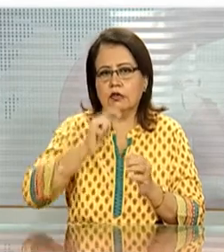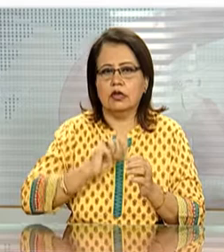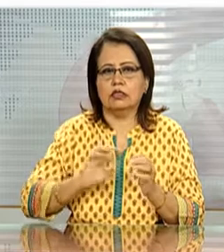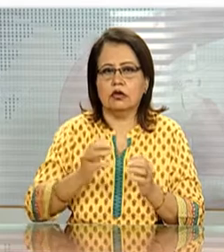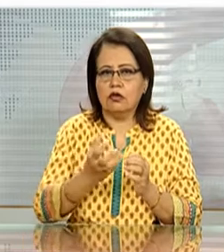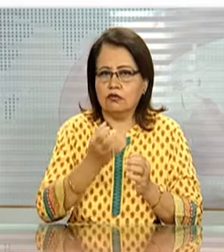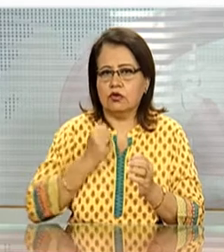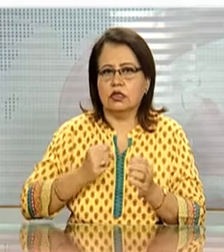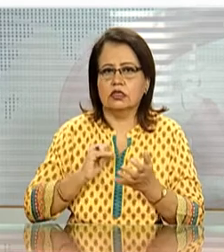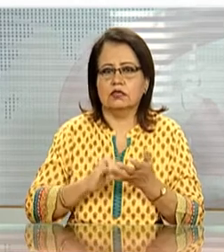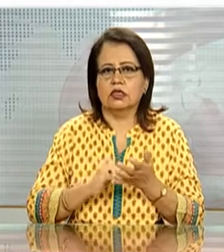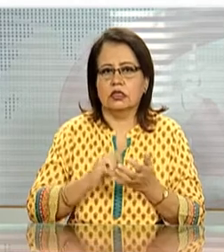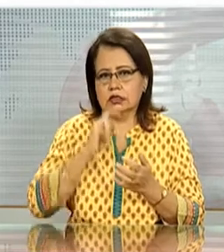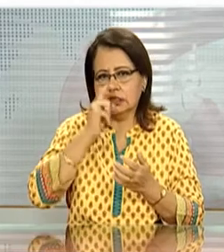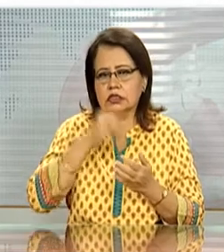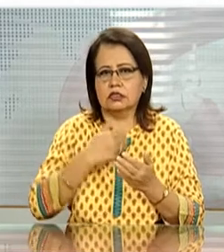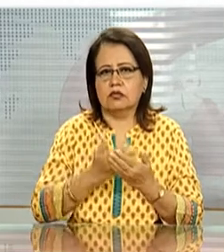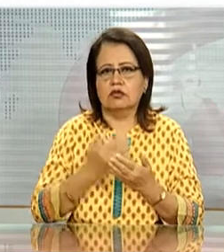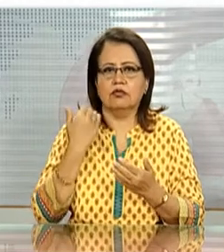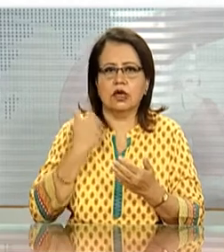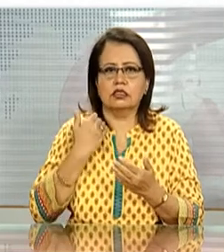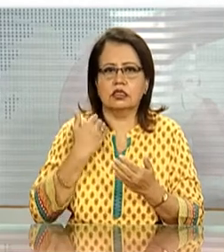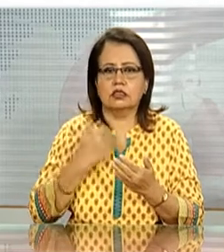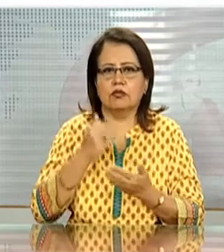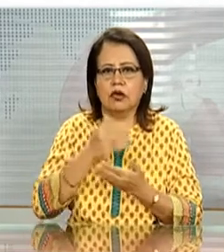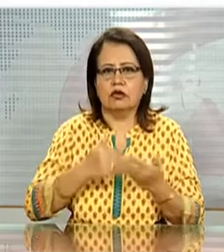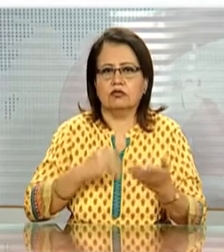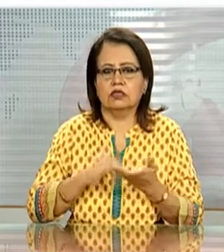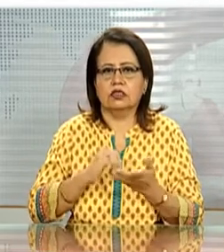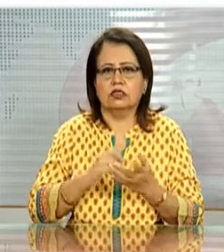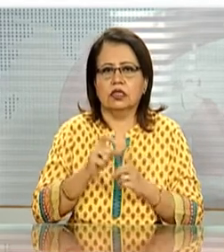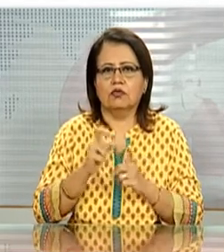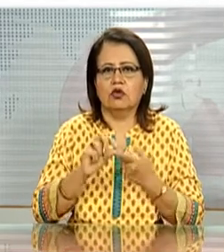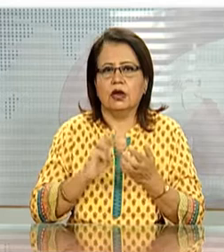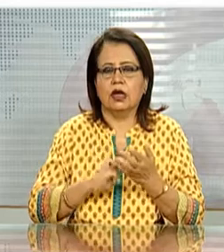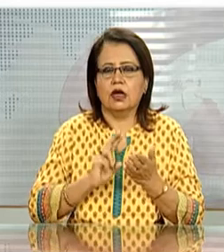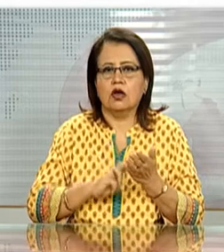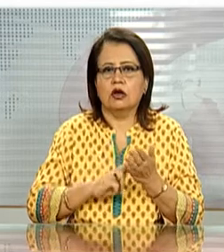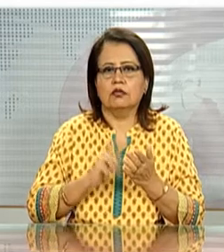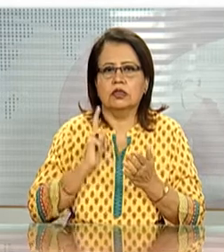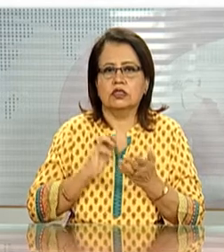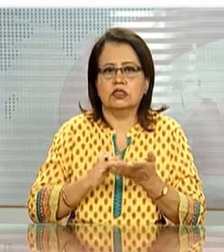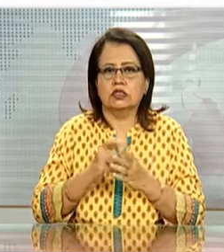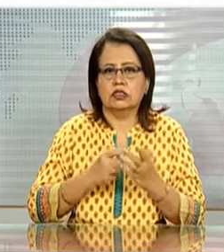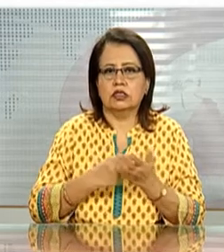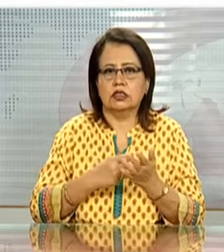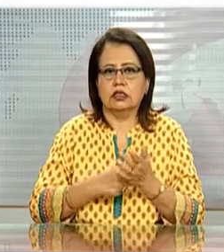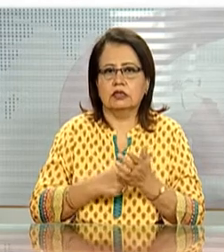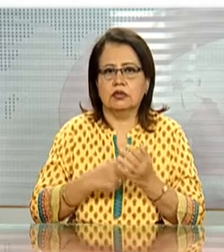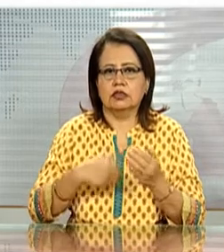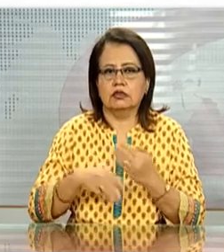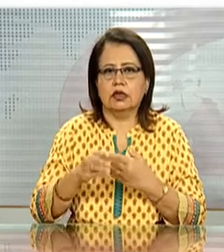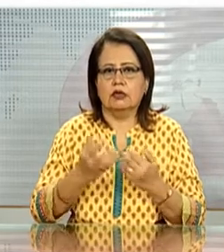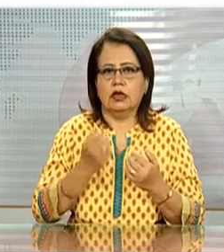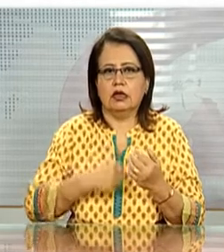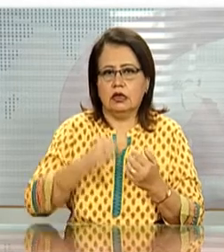decide to withdraw that special status given to Pakistan as part of a series of diplomatic and non-military strategic retali measures